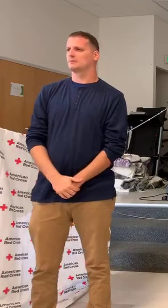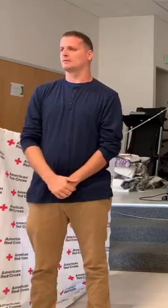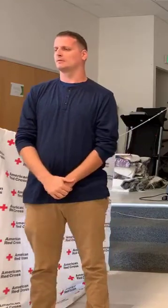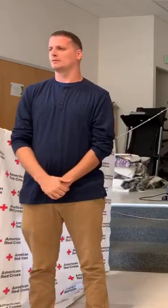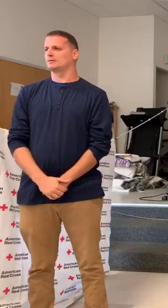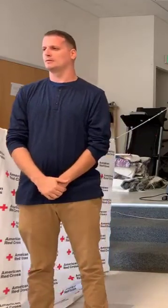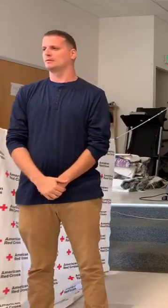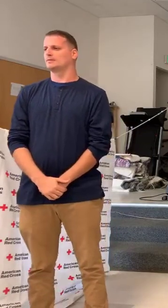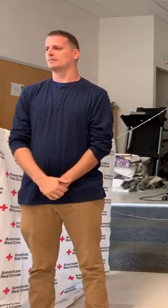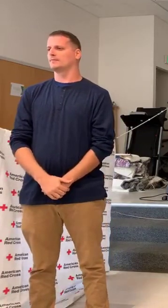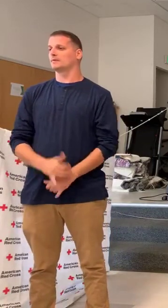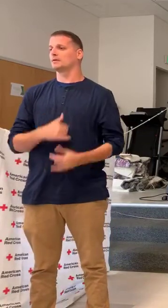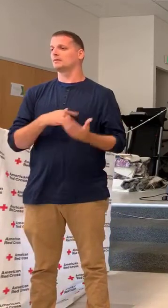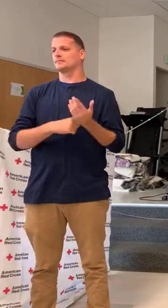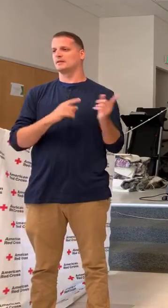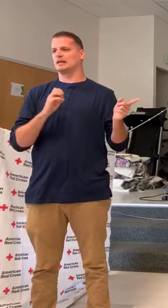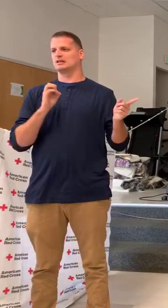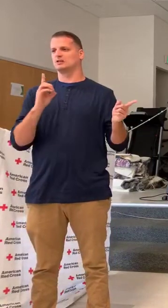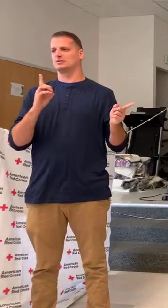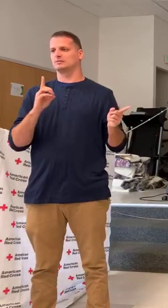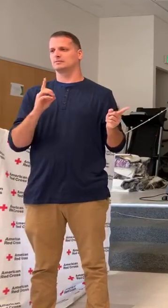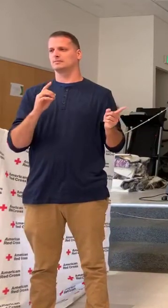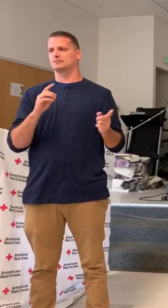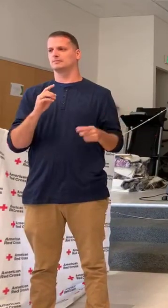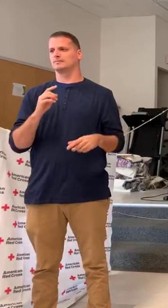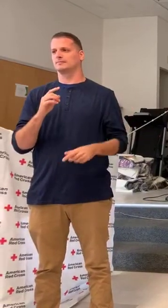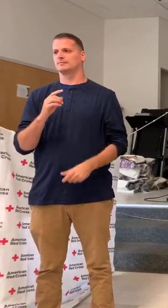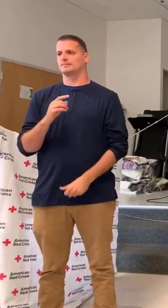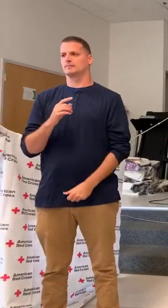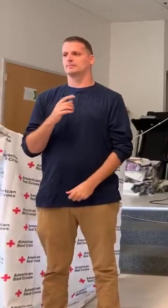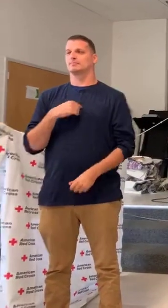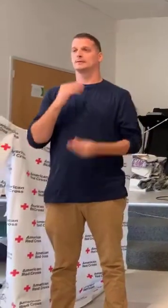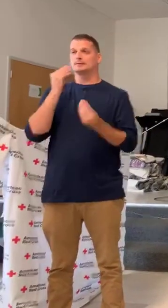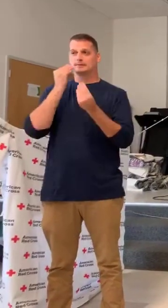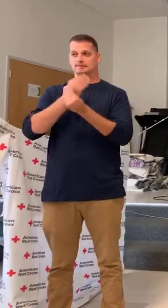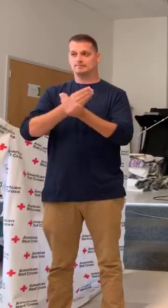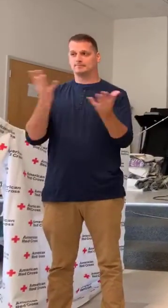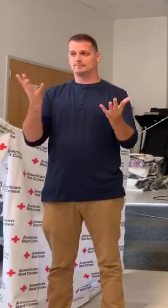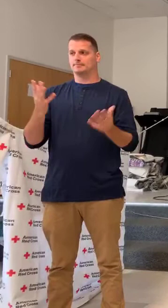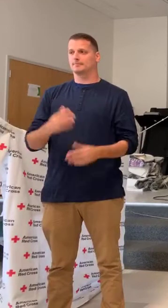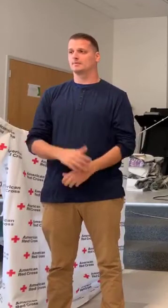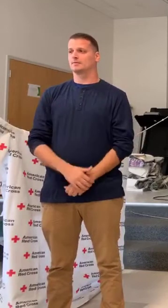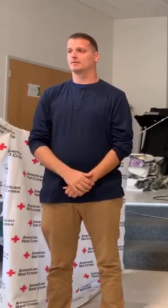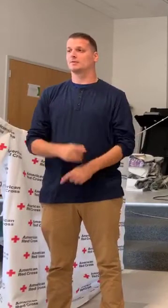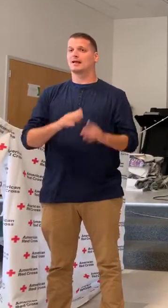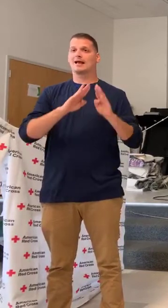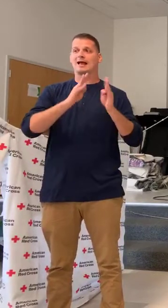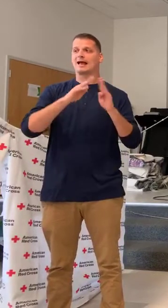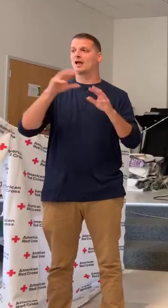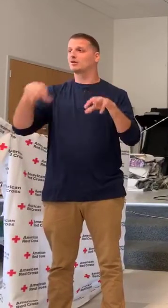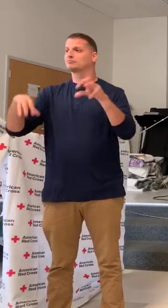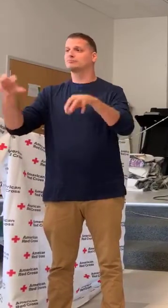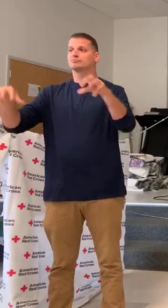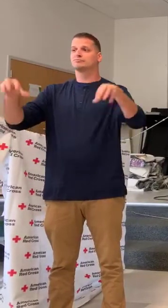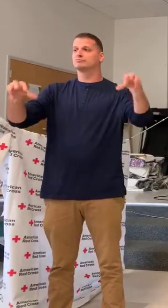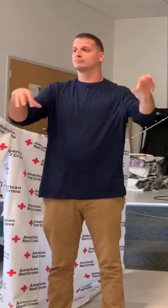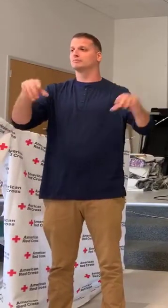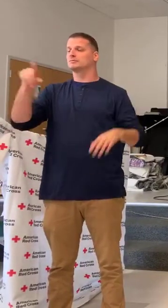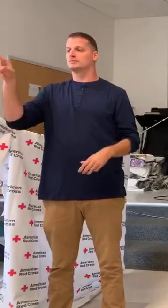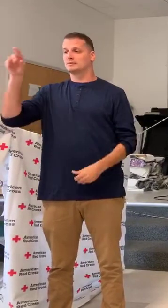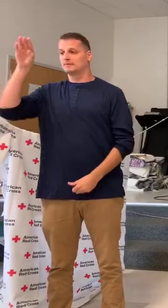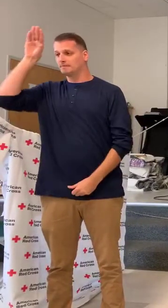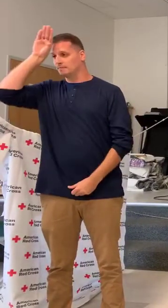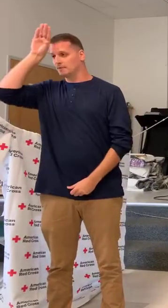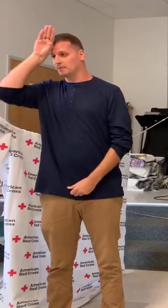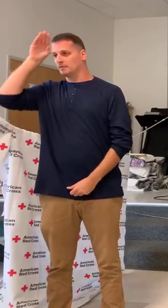Ned Sparks, earlier about trying to get information on people's homes, and we had to get the fire marshals in there to look at, you